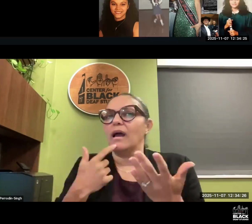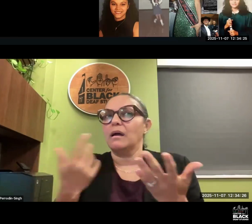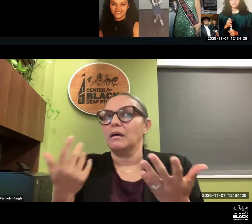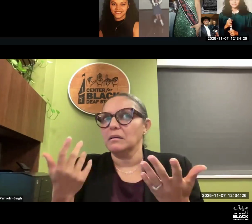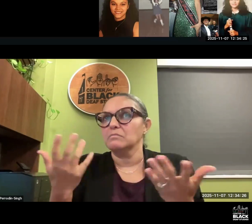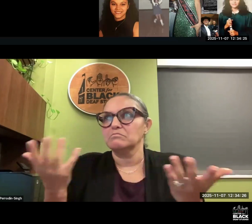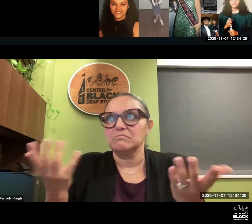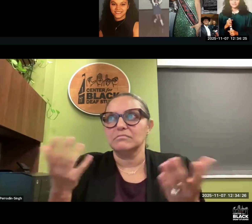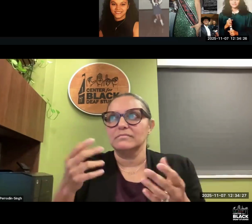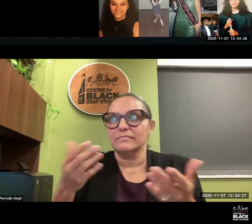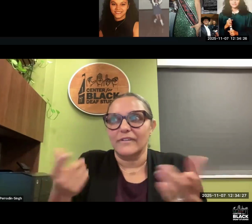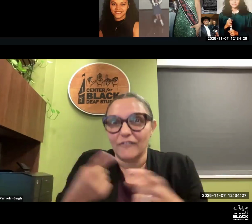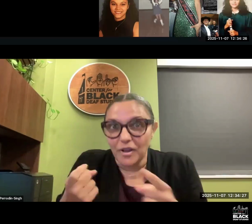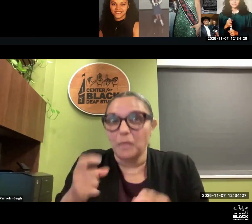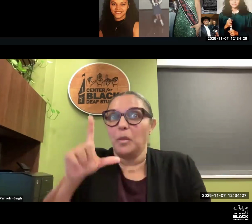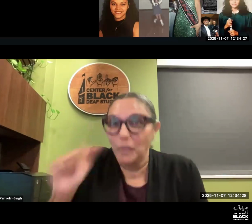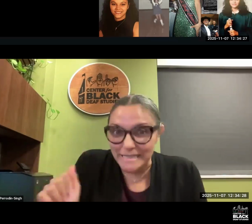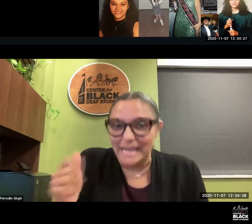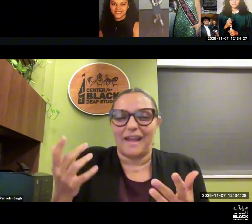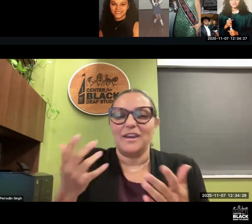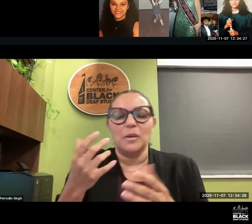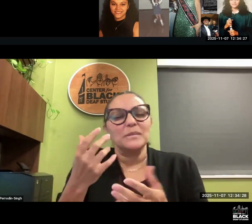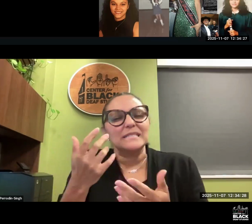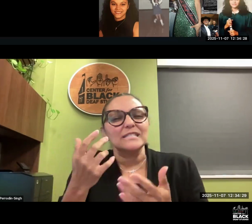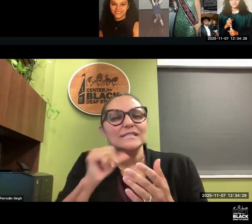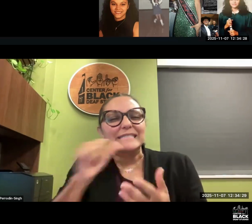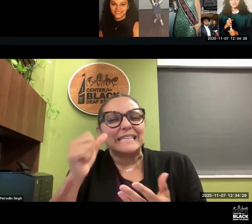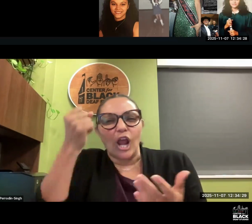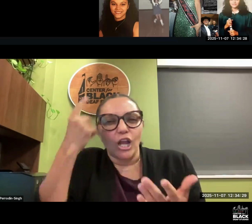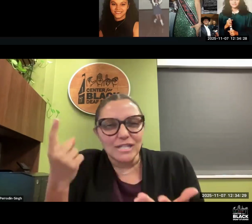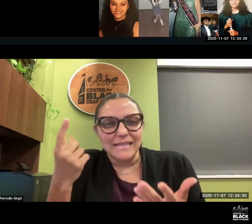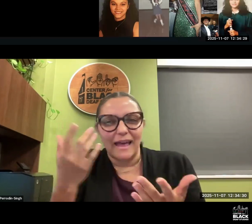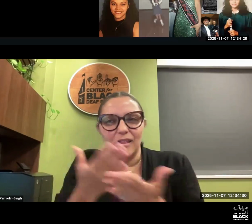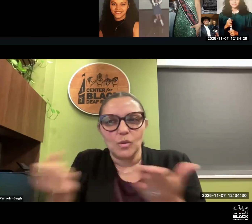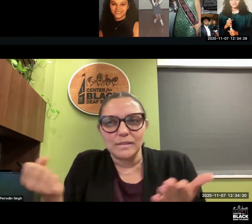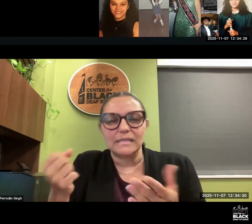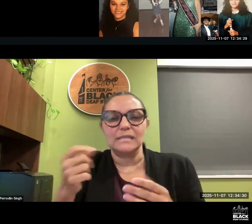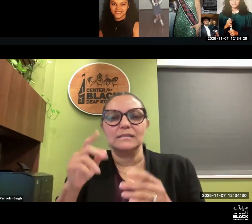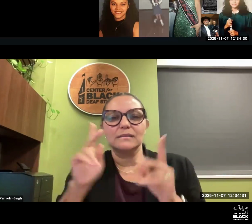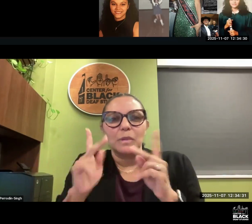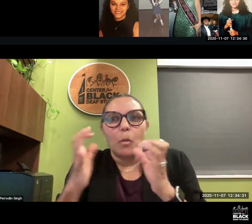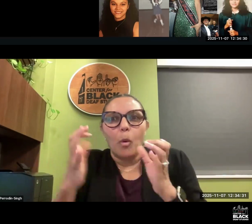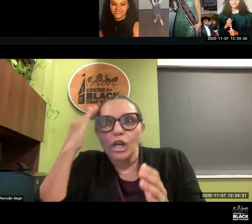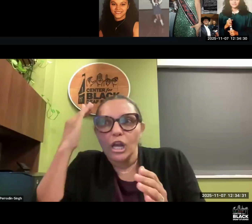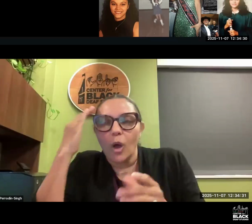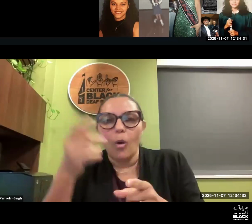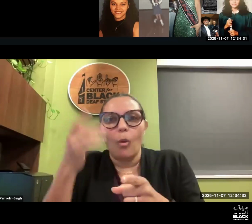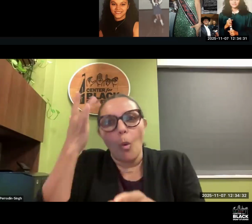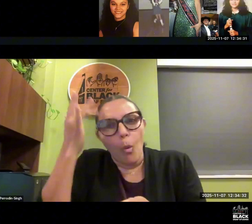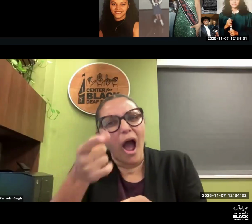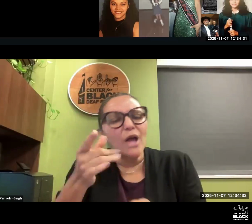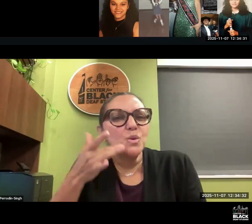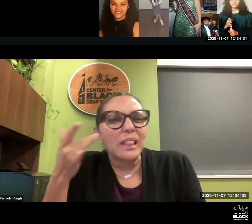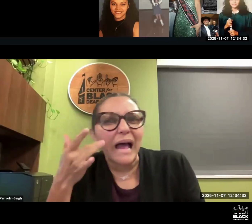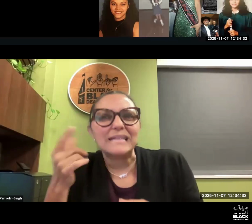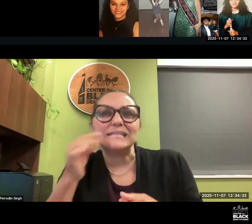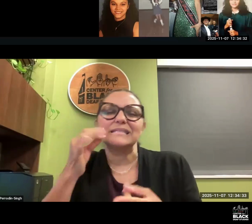really from? And I'm from here. I'm from here. Well, what about your family heritage? Again, my answer was Louisiana. I didn't